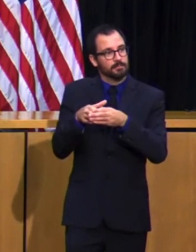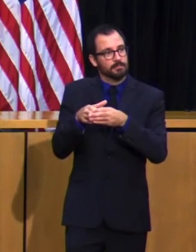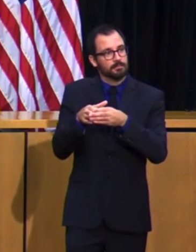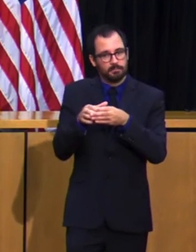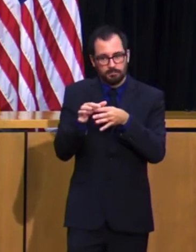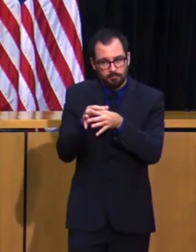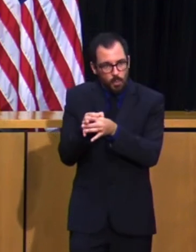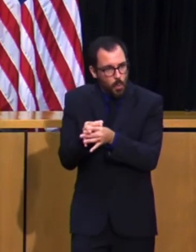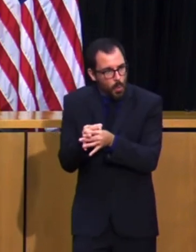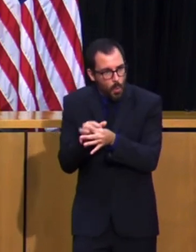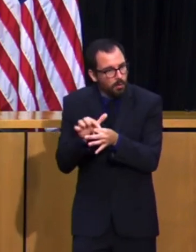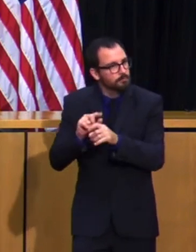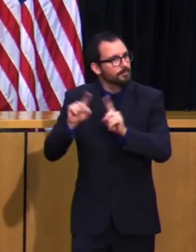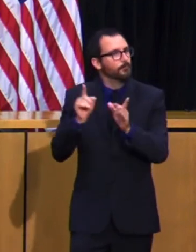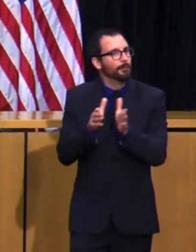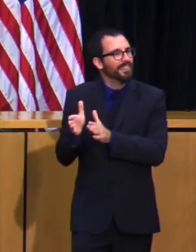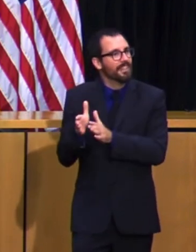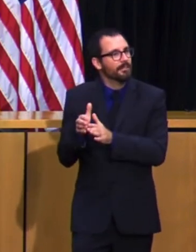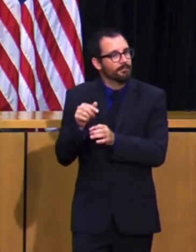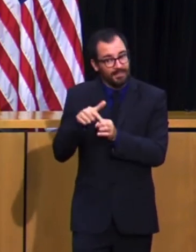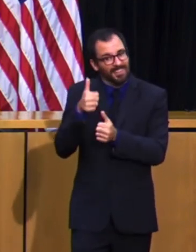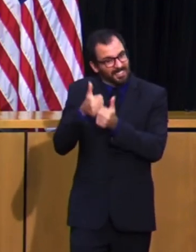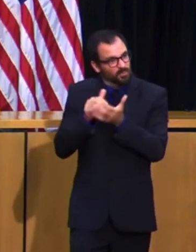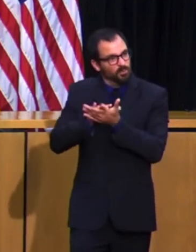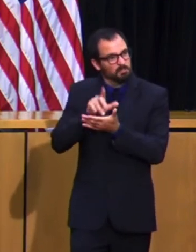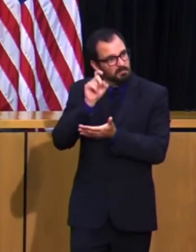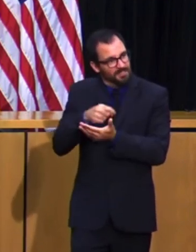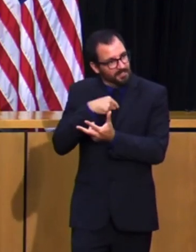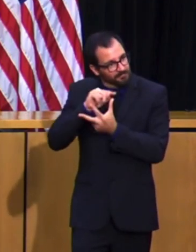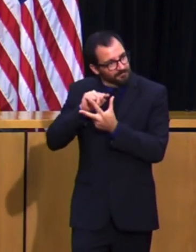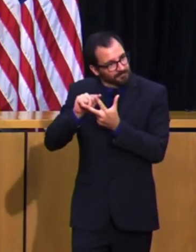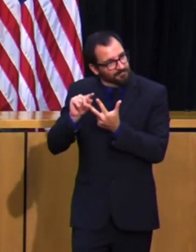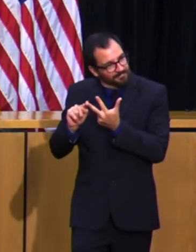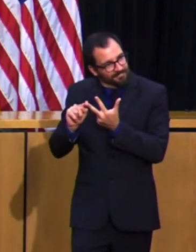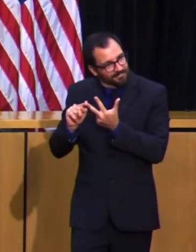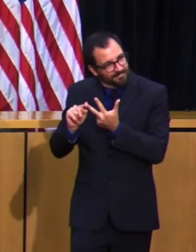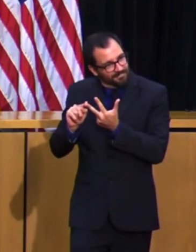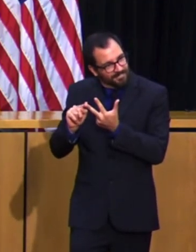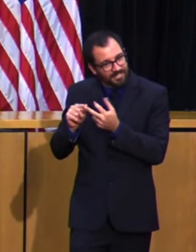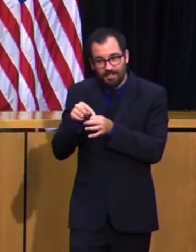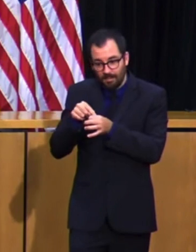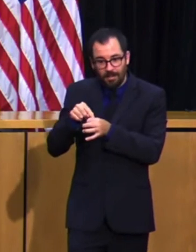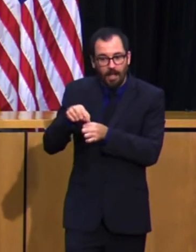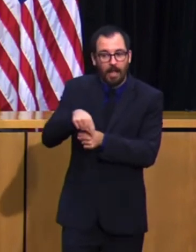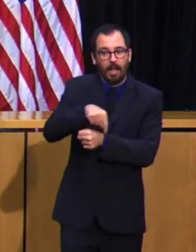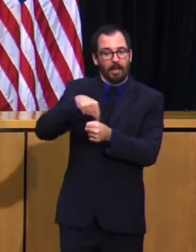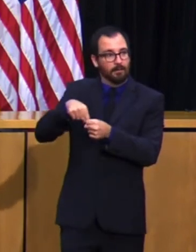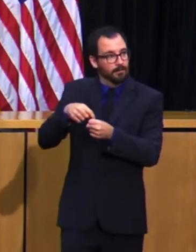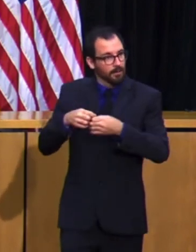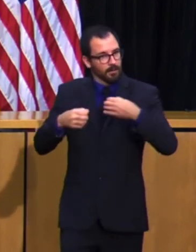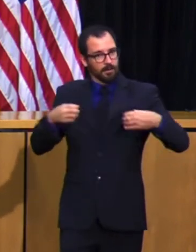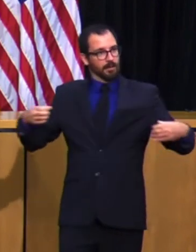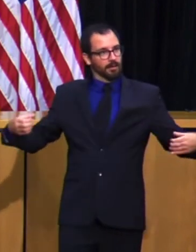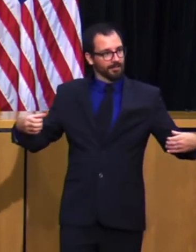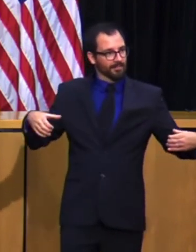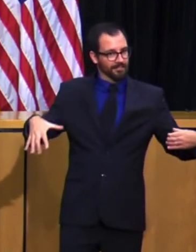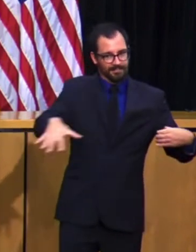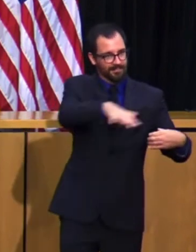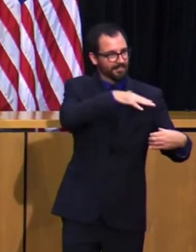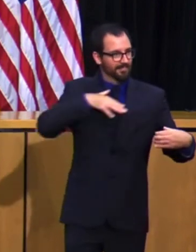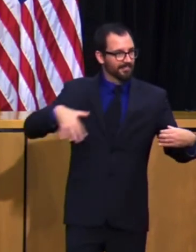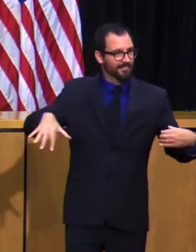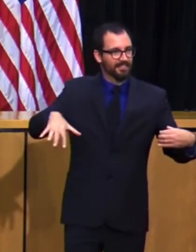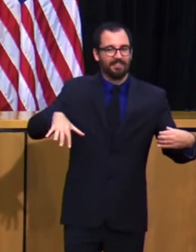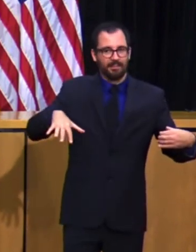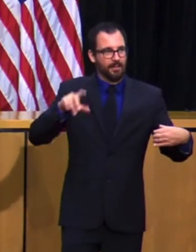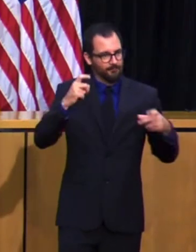with respect to how to build that, along with the $900 million that we've made available in state and federal funds to support the things that they